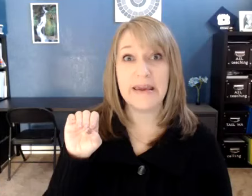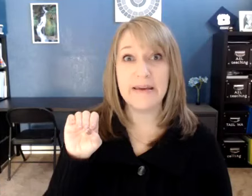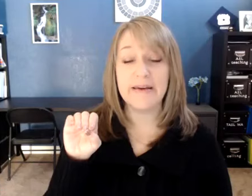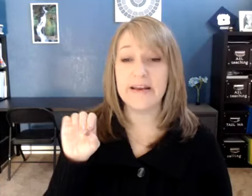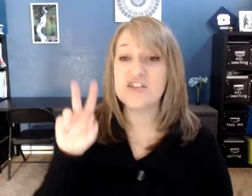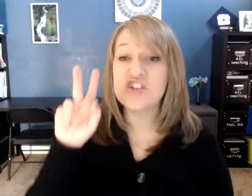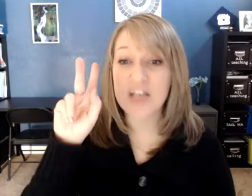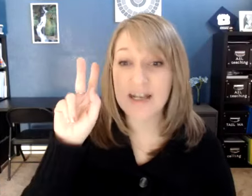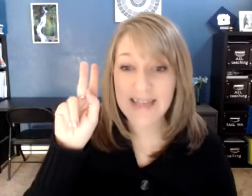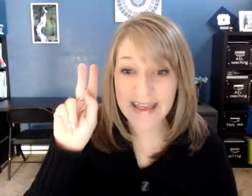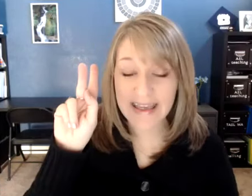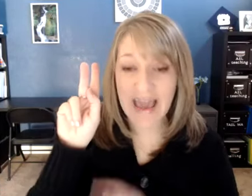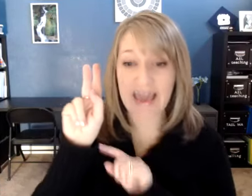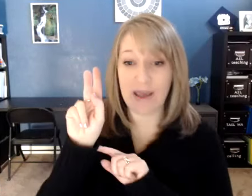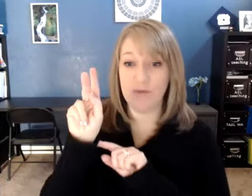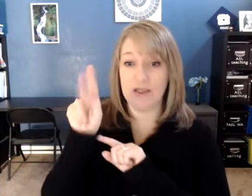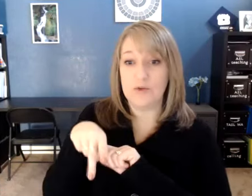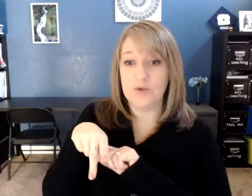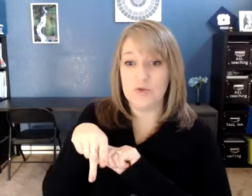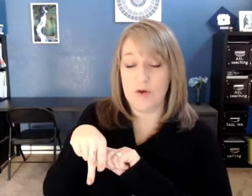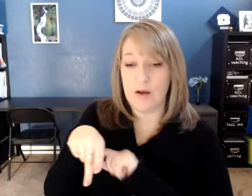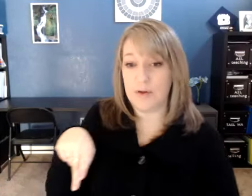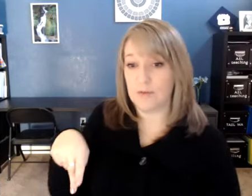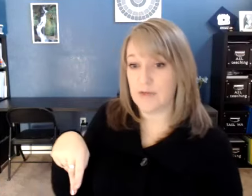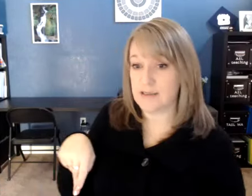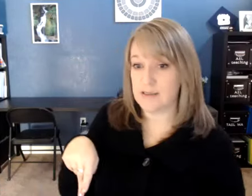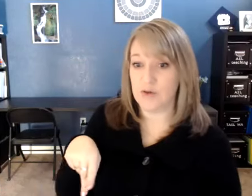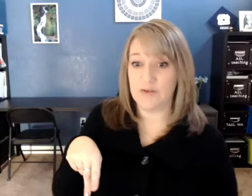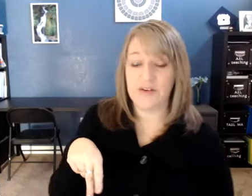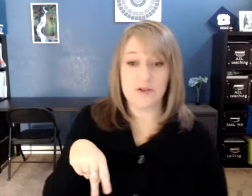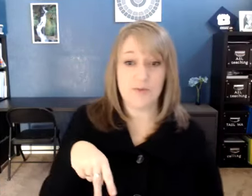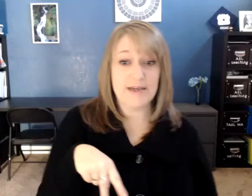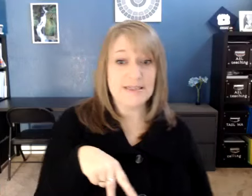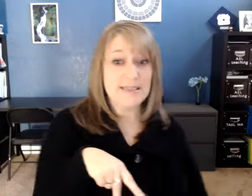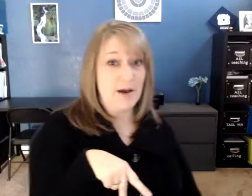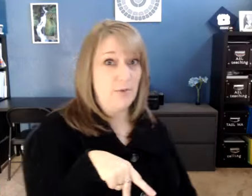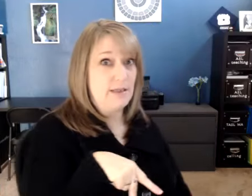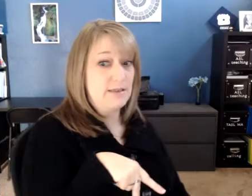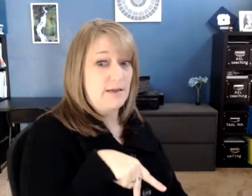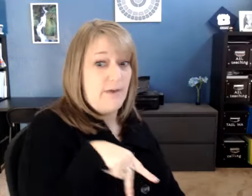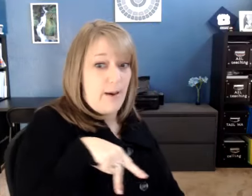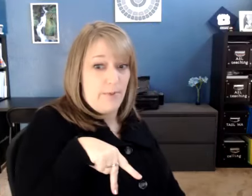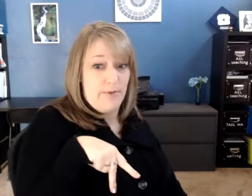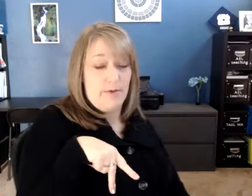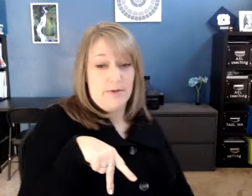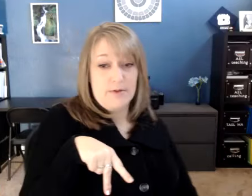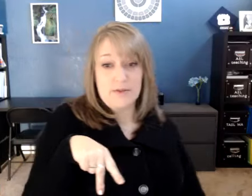P is just like a K, only you drop your wrist so your fingers point down instead of up. So